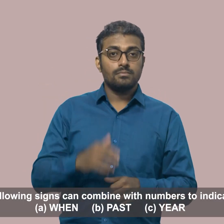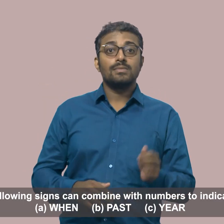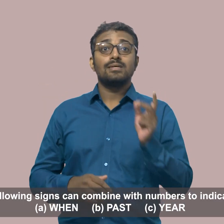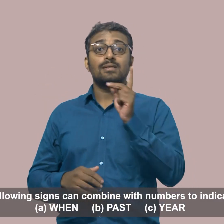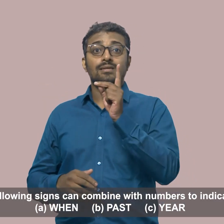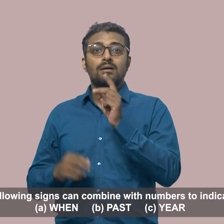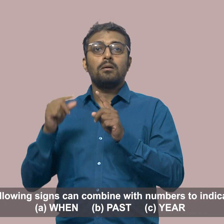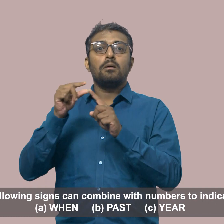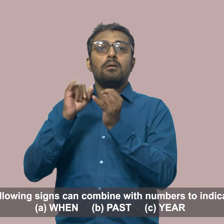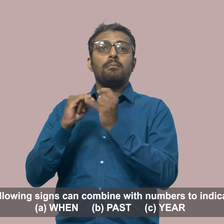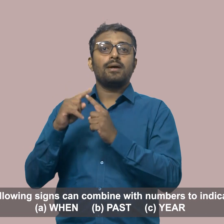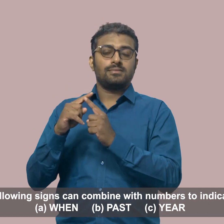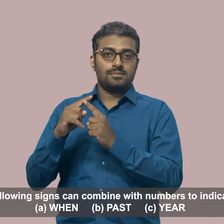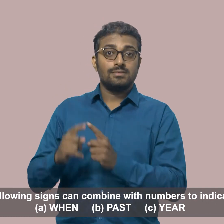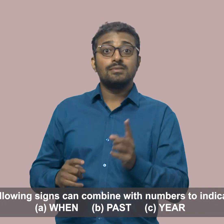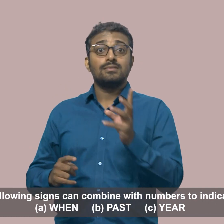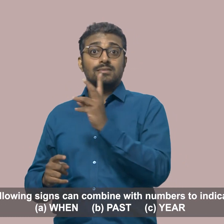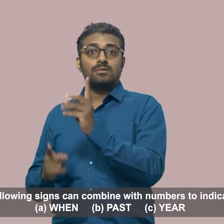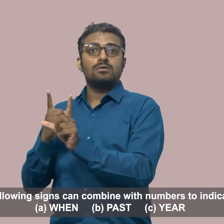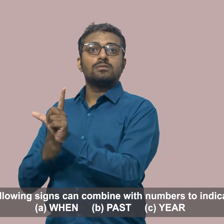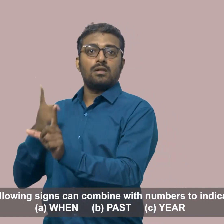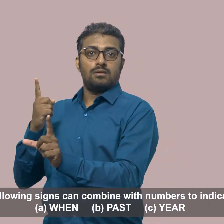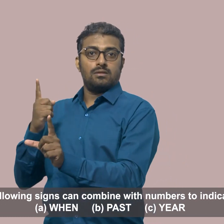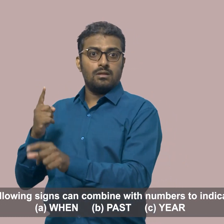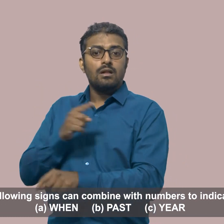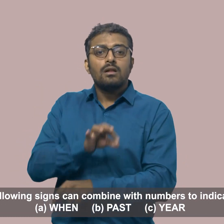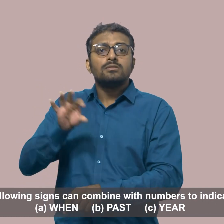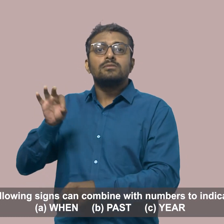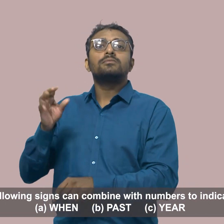A, B past, C year.